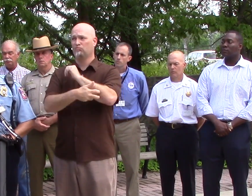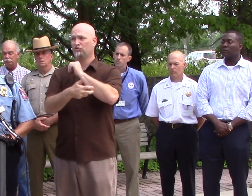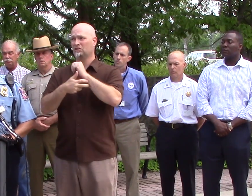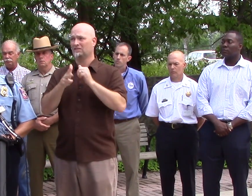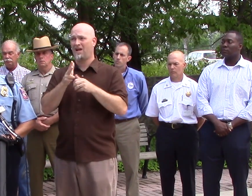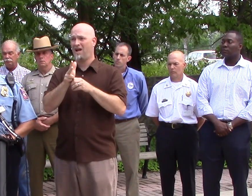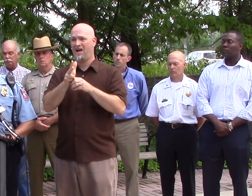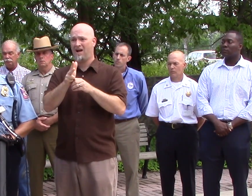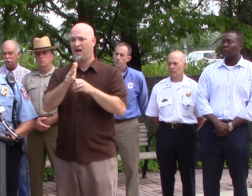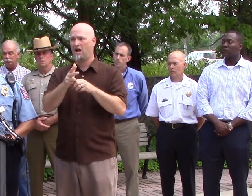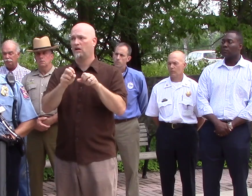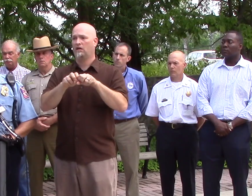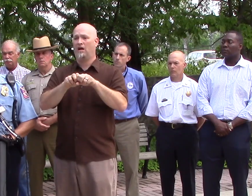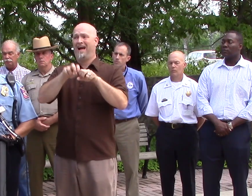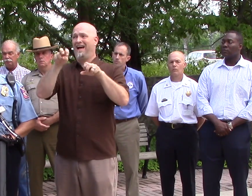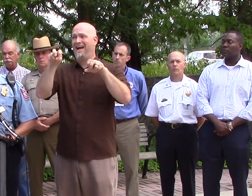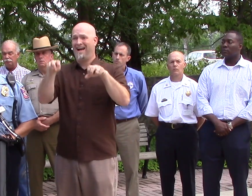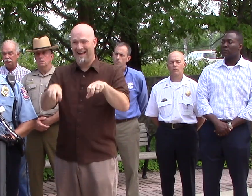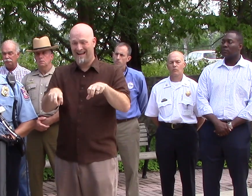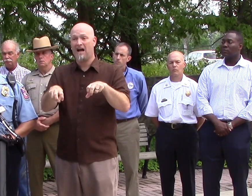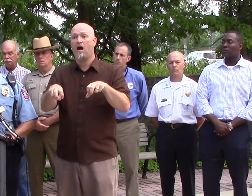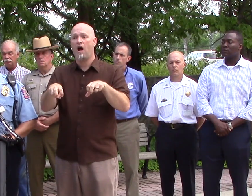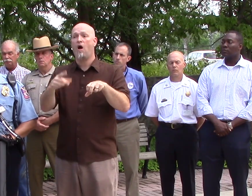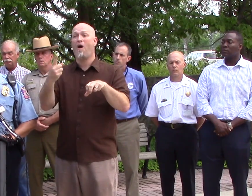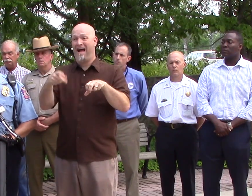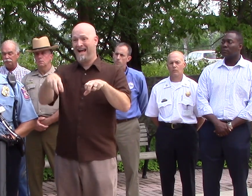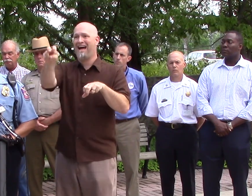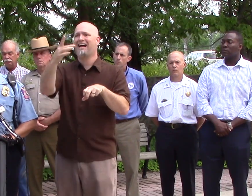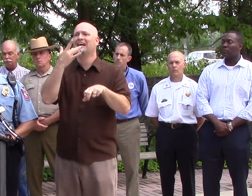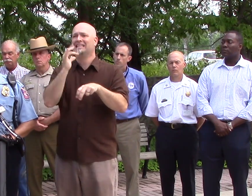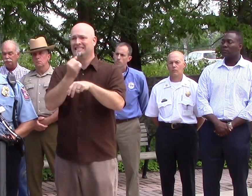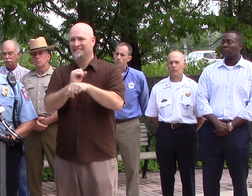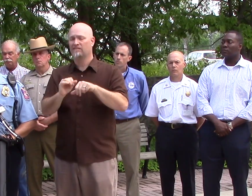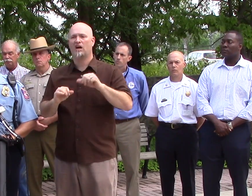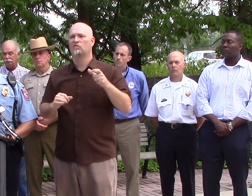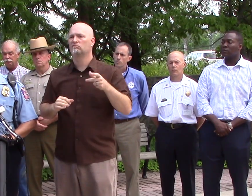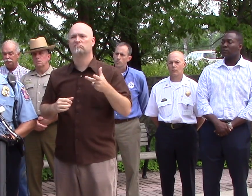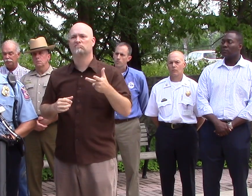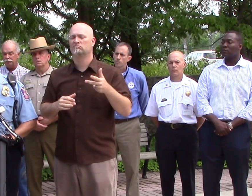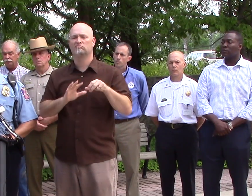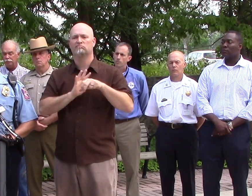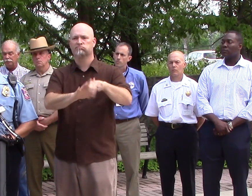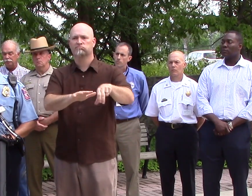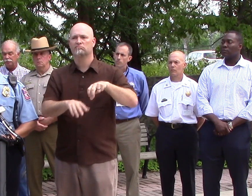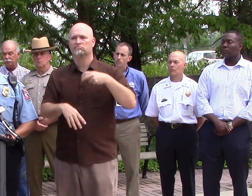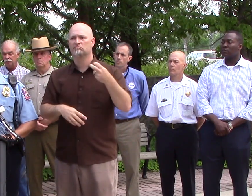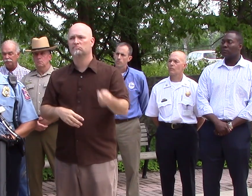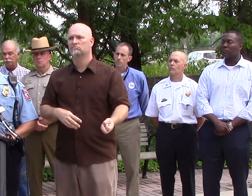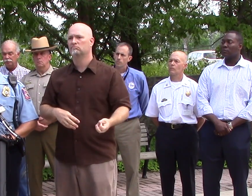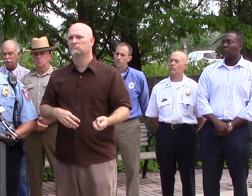go to safety, and the other one unfortunately was carried downstream. They were